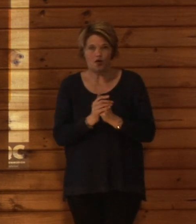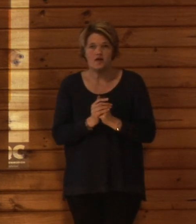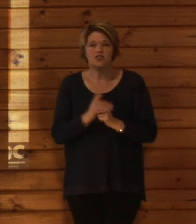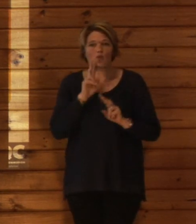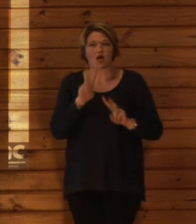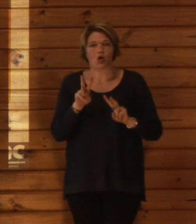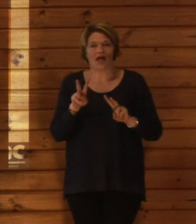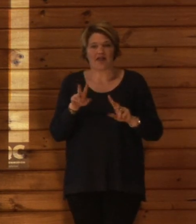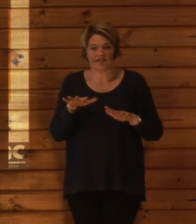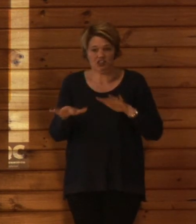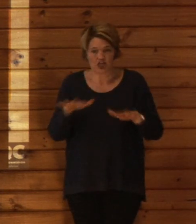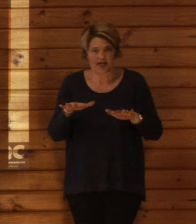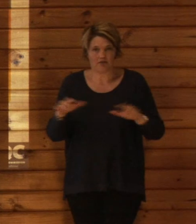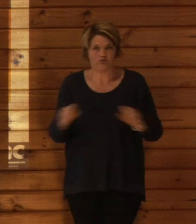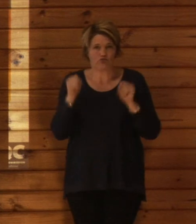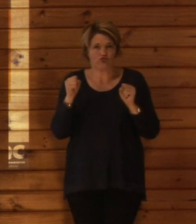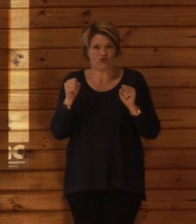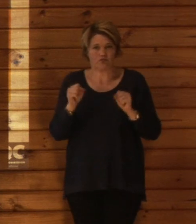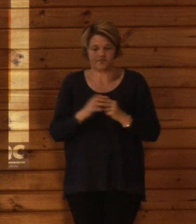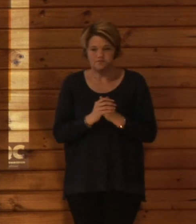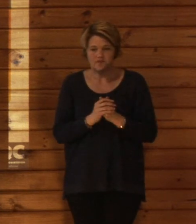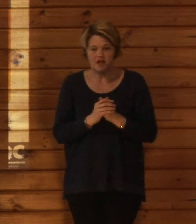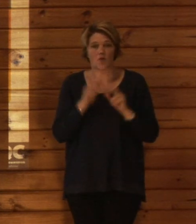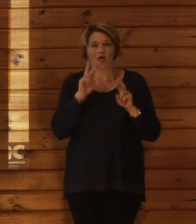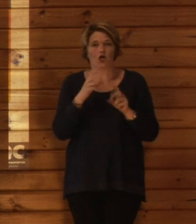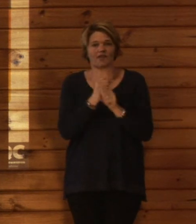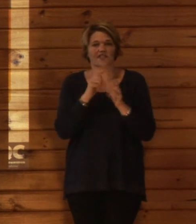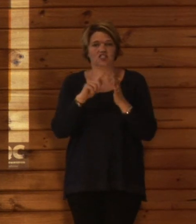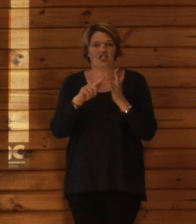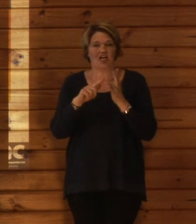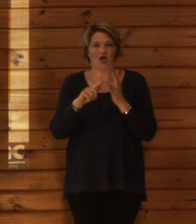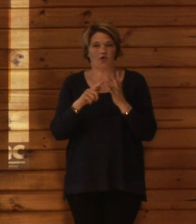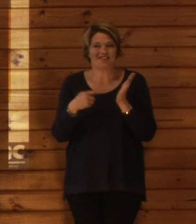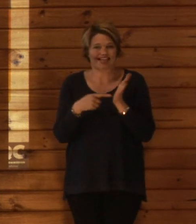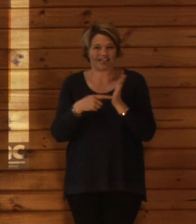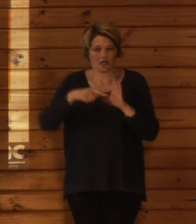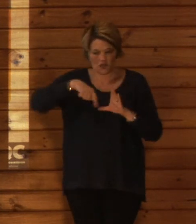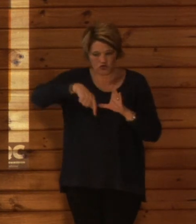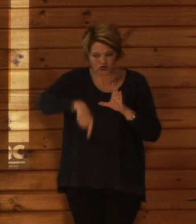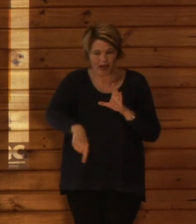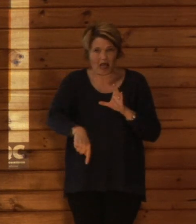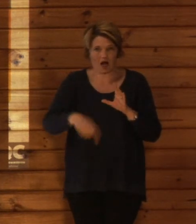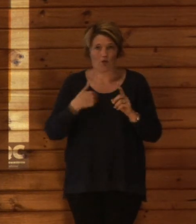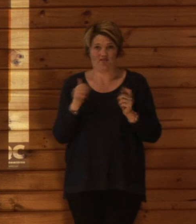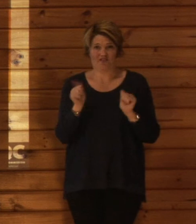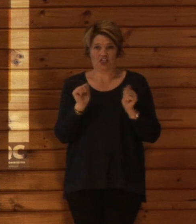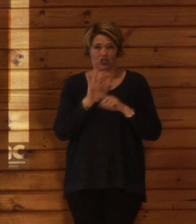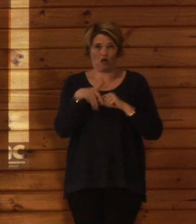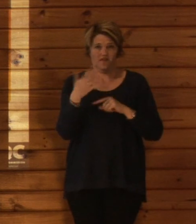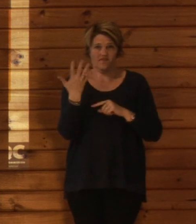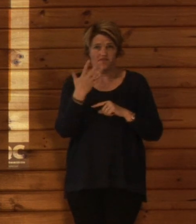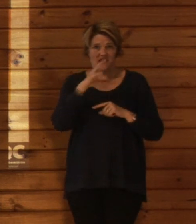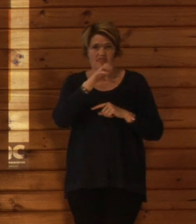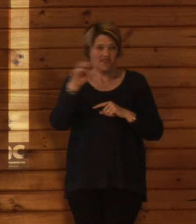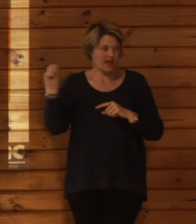We look at the geotechnical drilling. So we've done drilling at 15,000 locations across Canterbury. That's amazing.